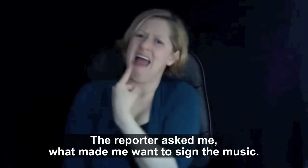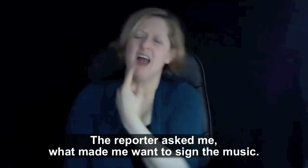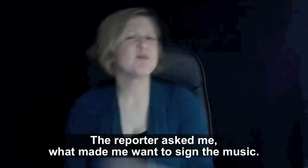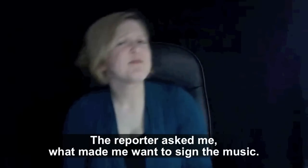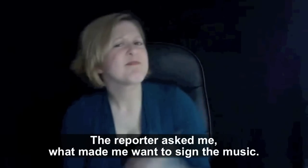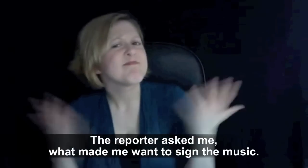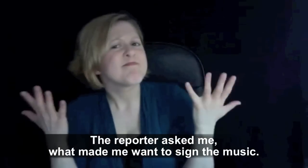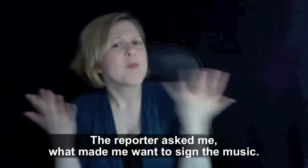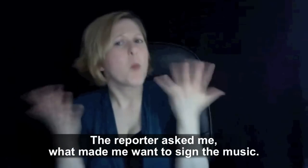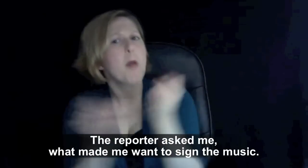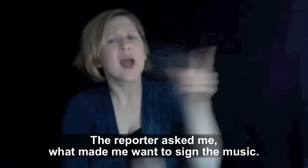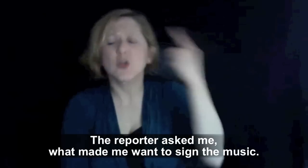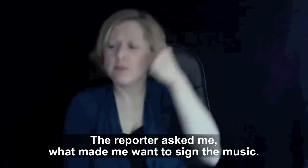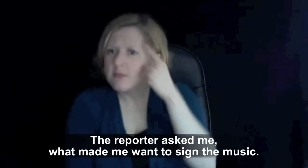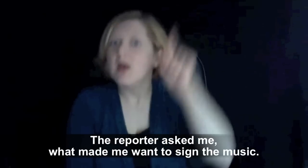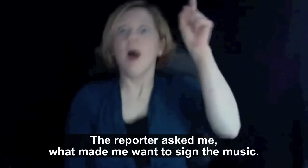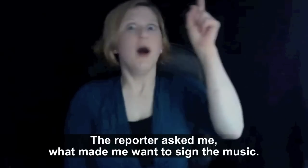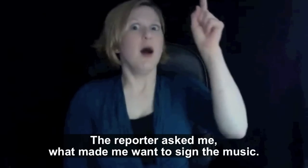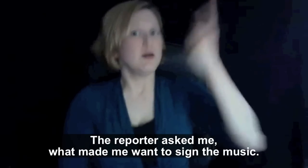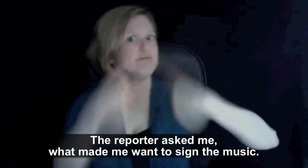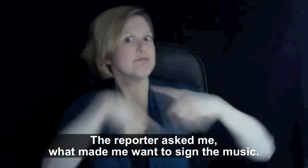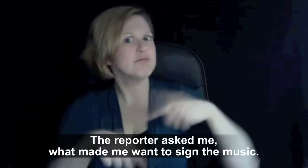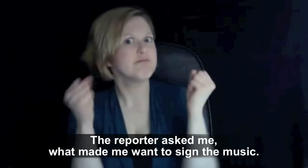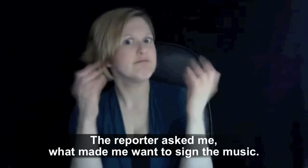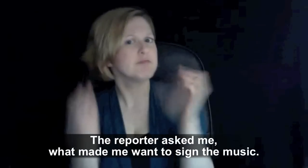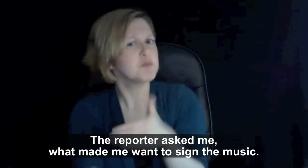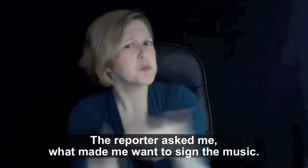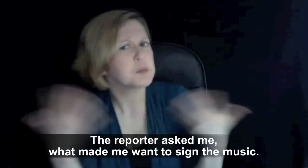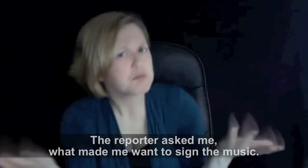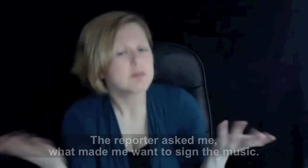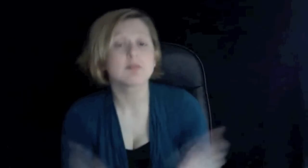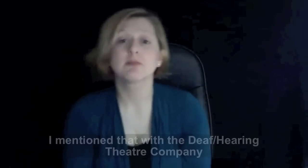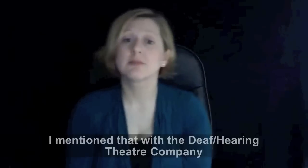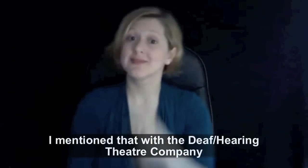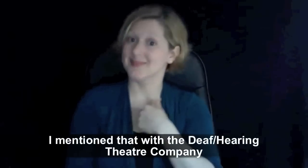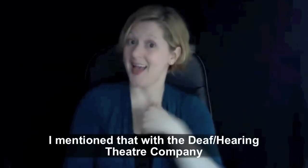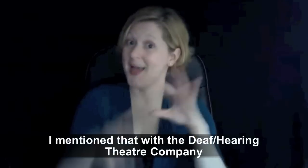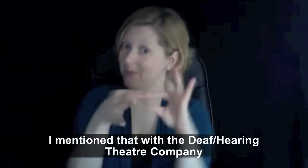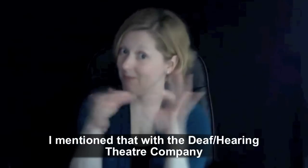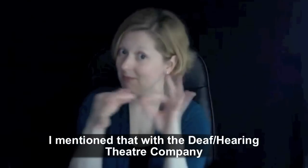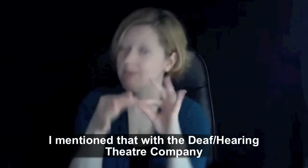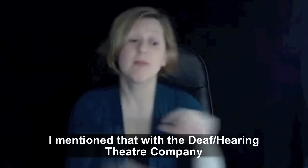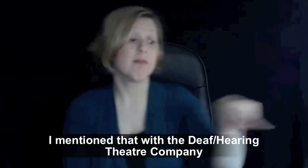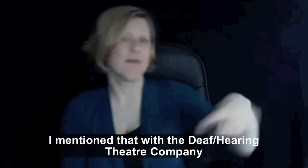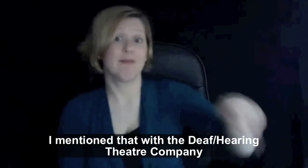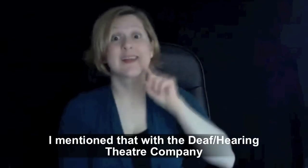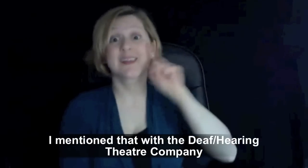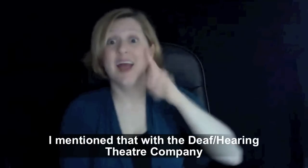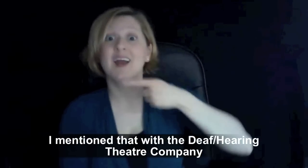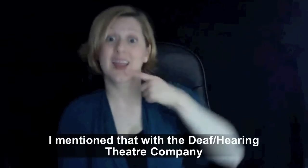The reporter asked me, what made me want to sign the music? I mentioned that with the Deaf and